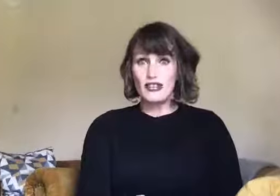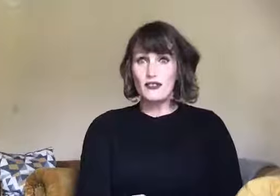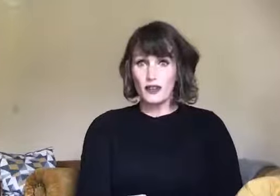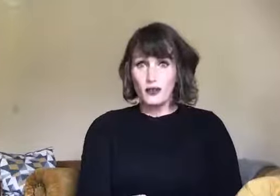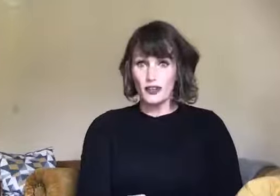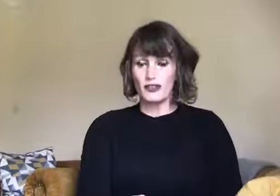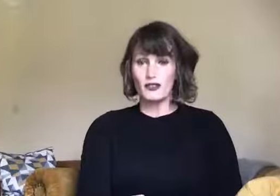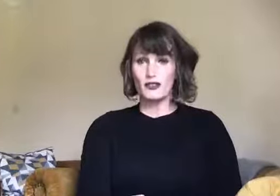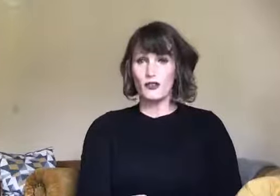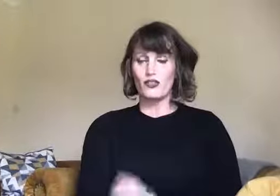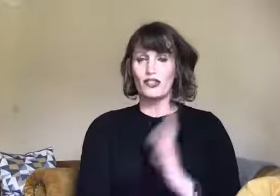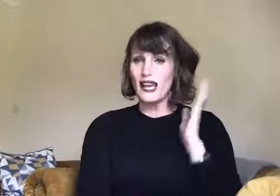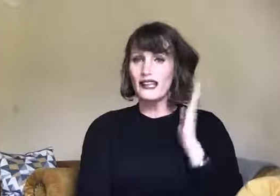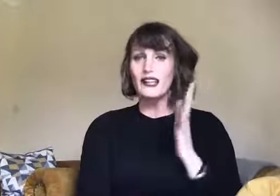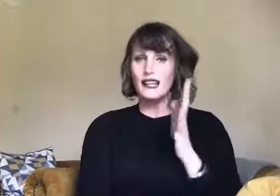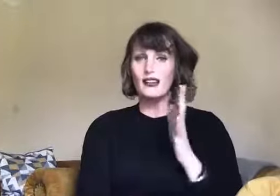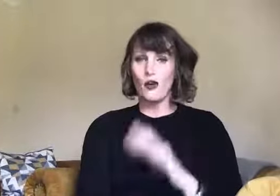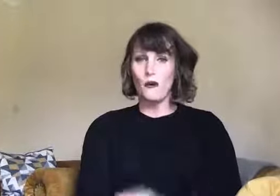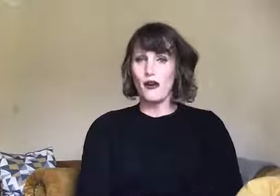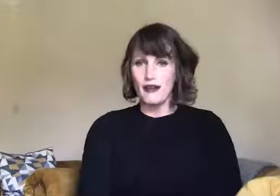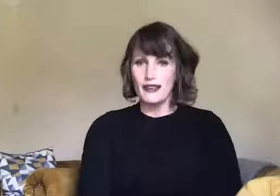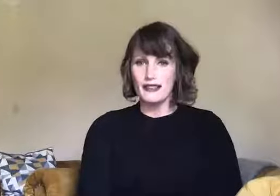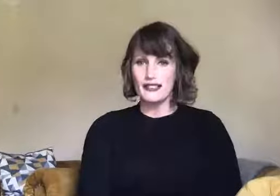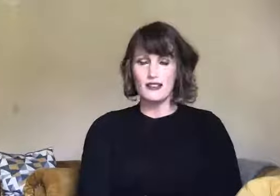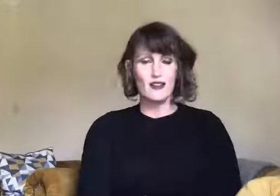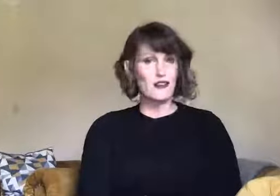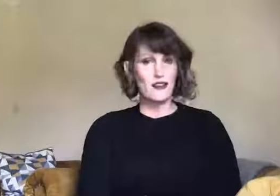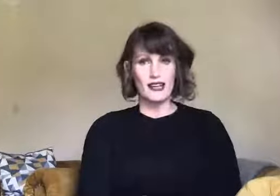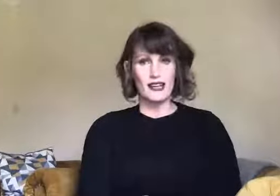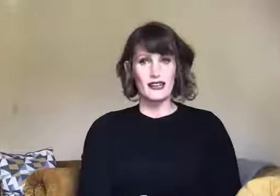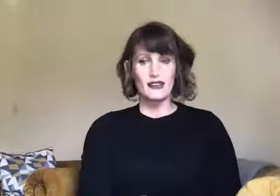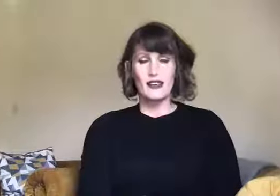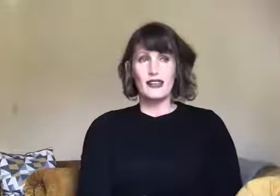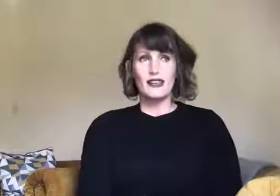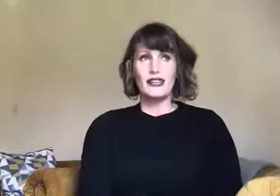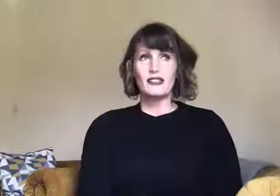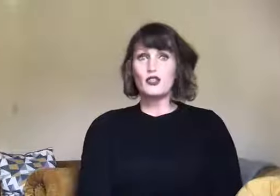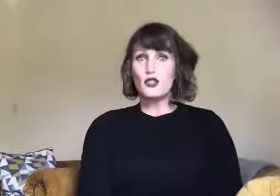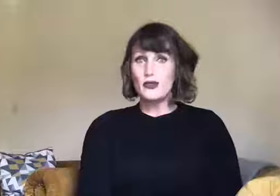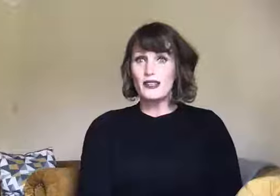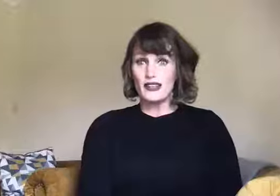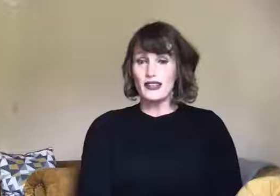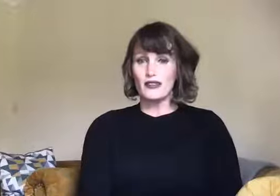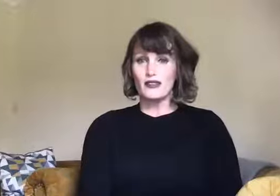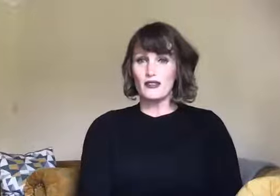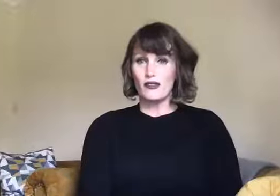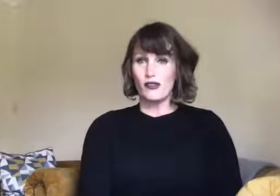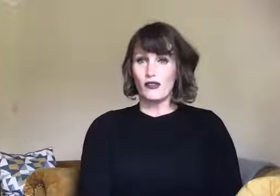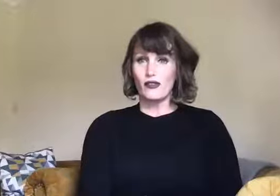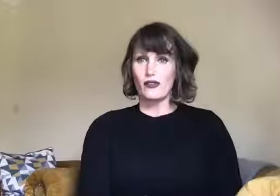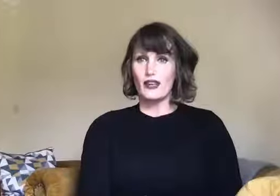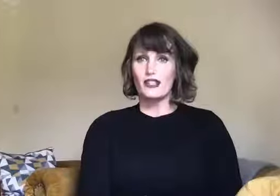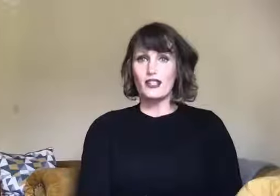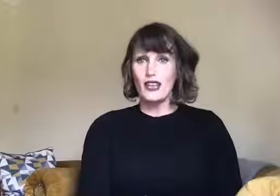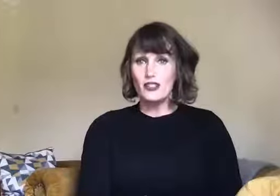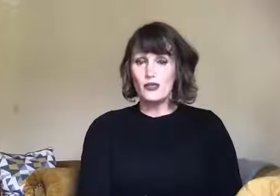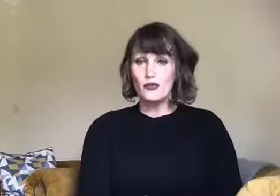really focus on channeling our mind into learning, into doing things that are